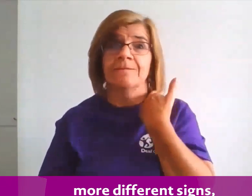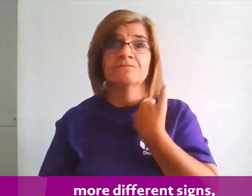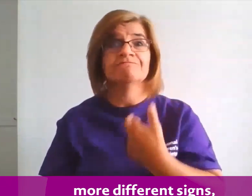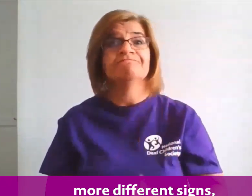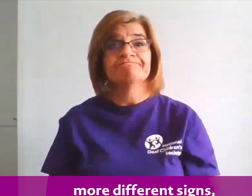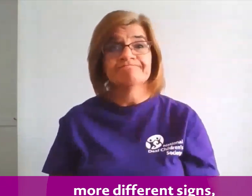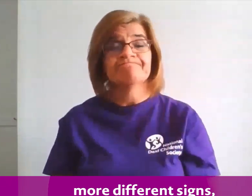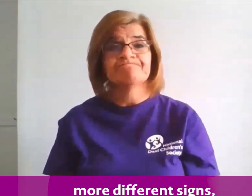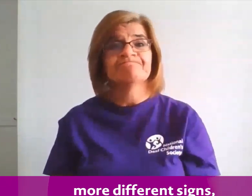day.